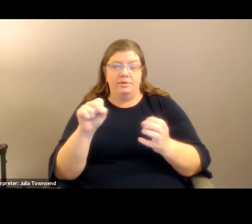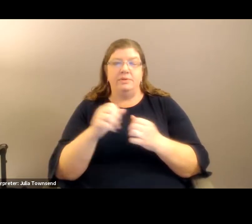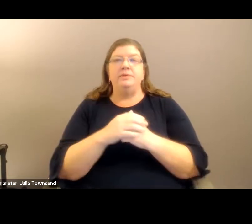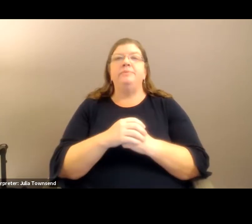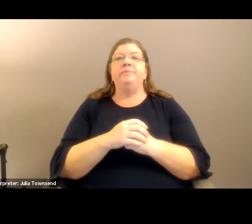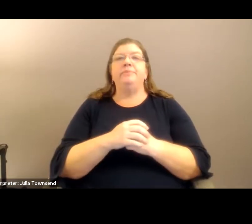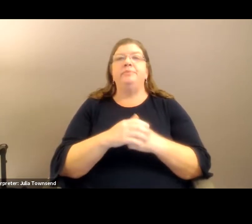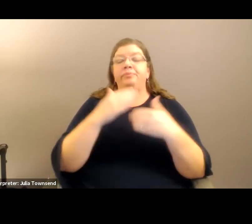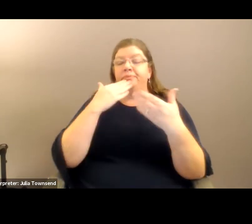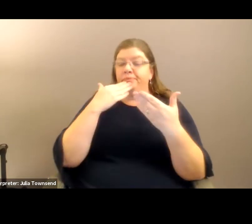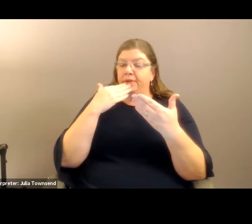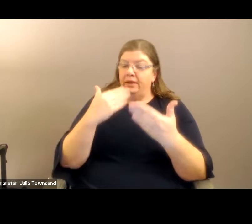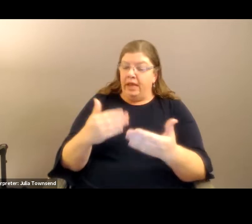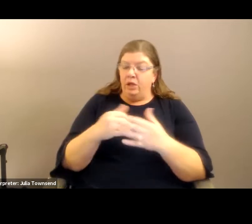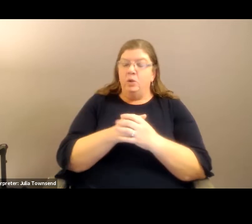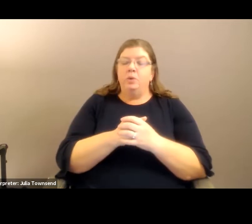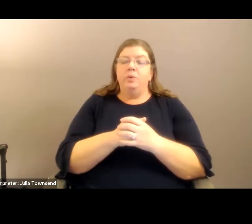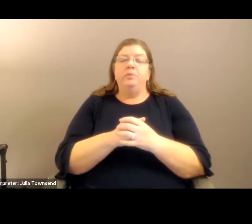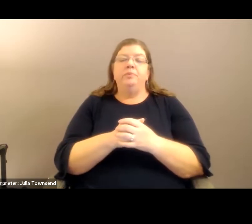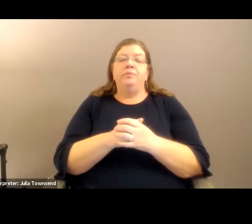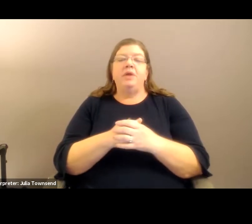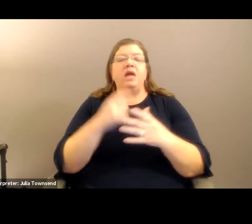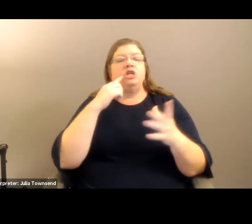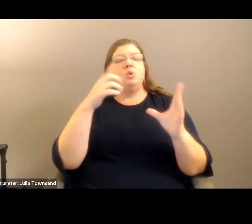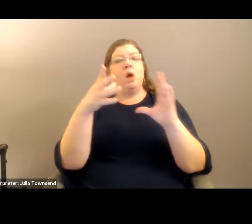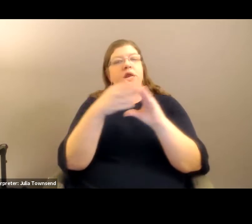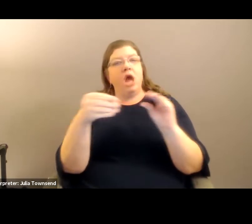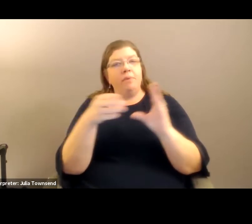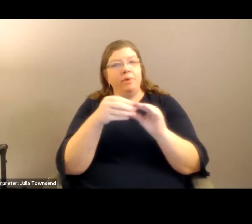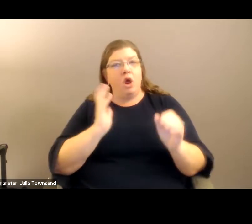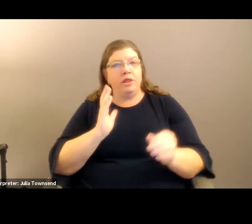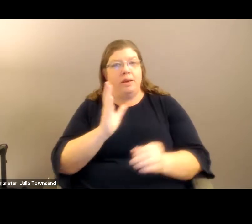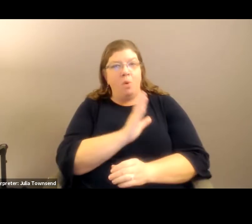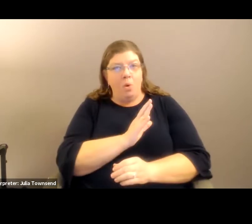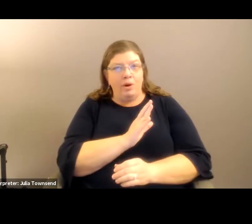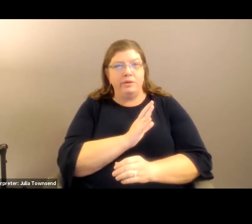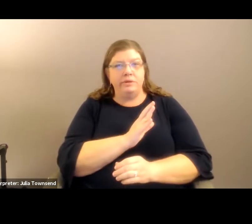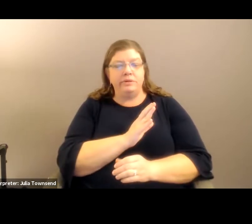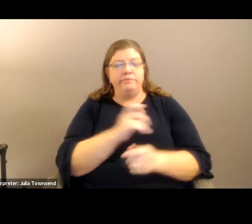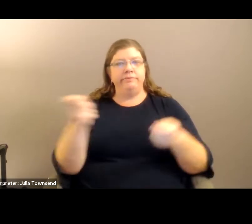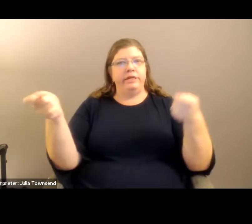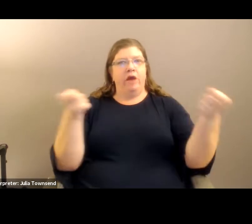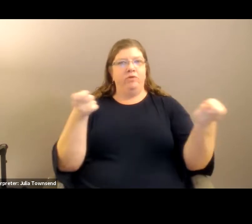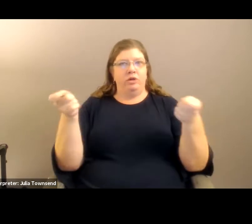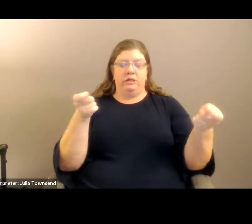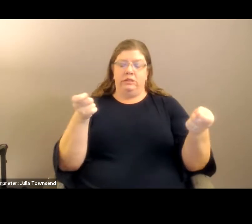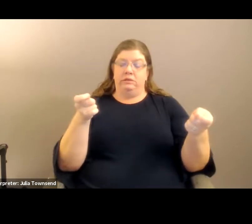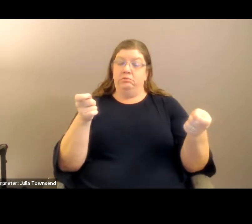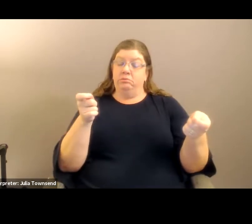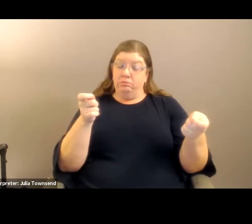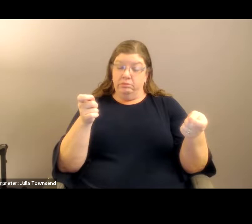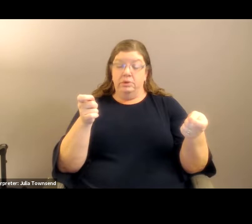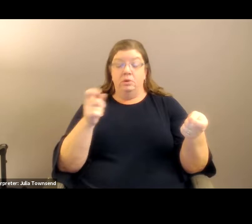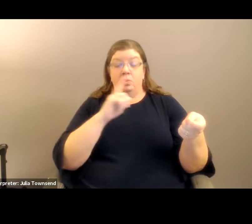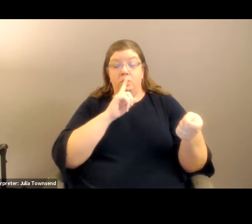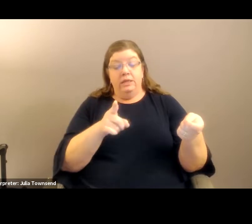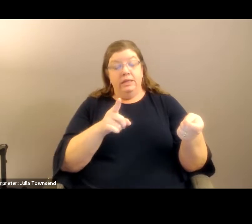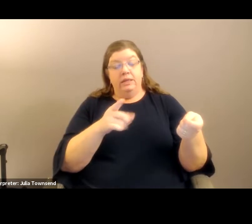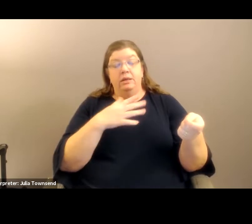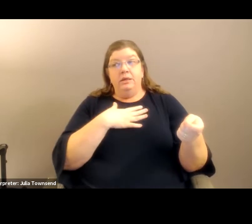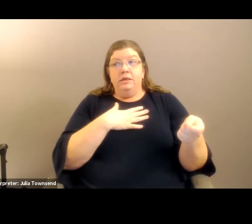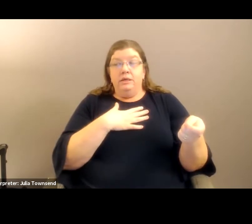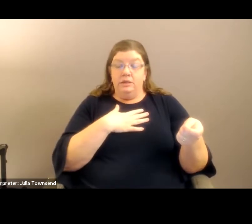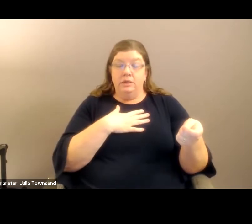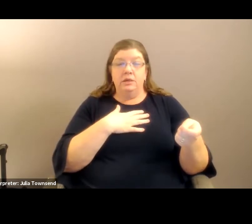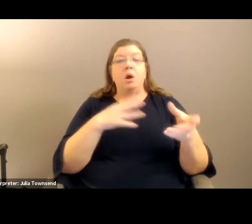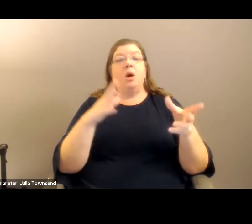Thank you. I just want to comment on the board's governance, and I think it's really, I've been watching board